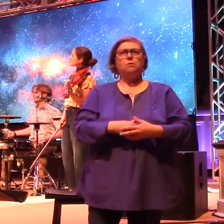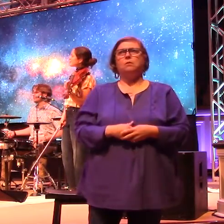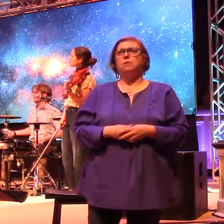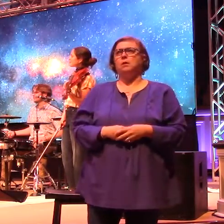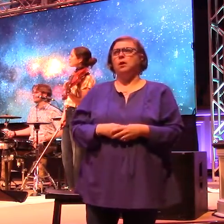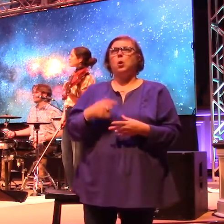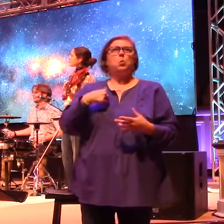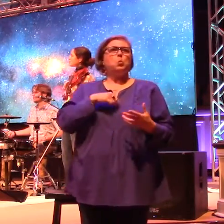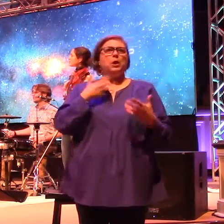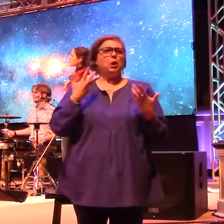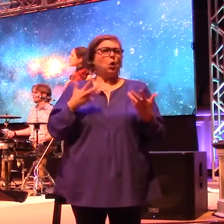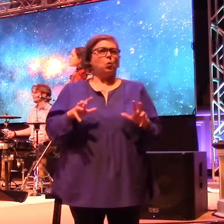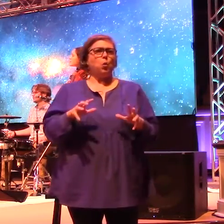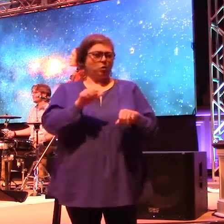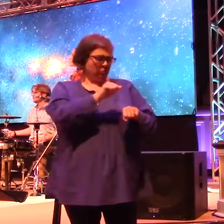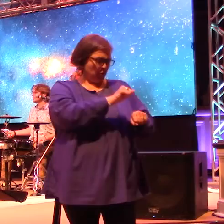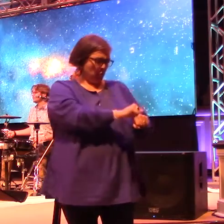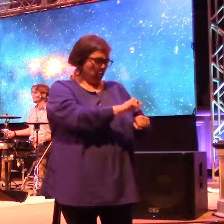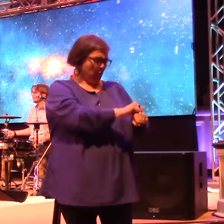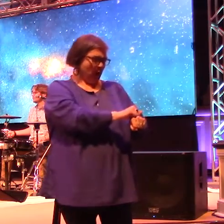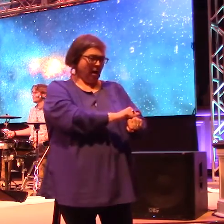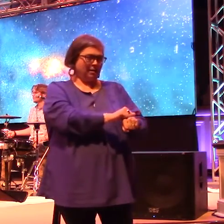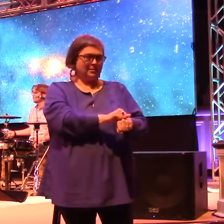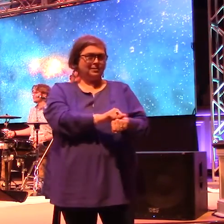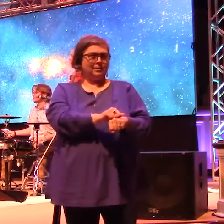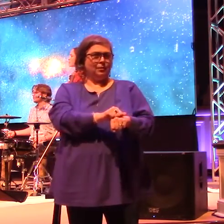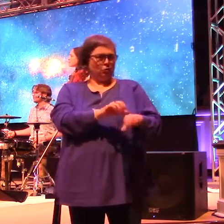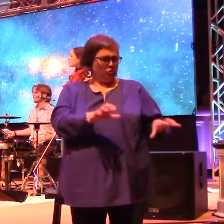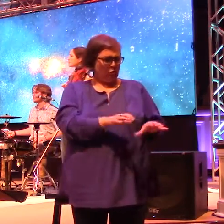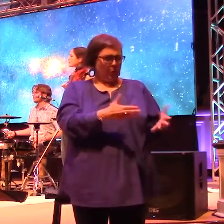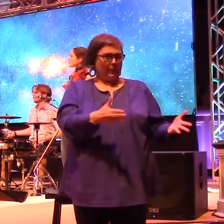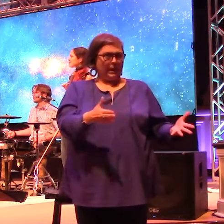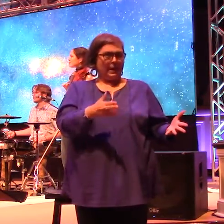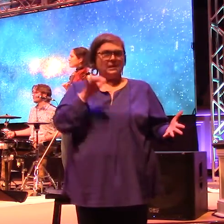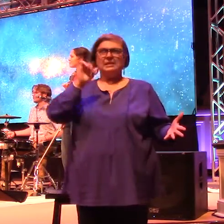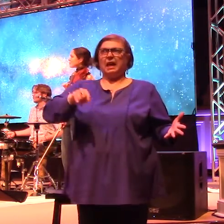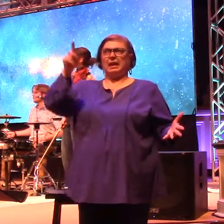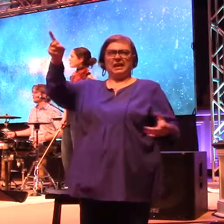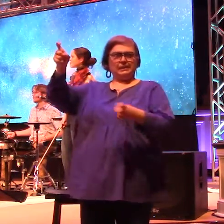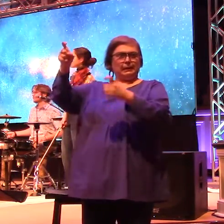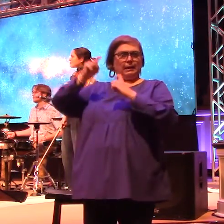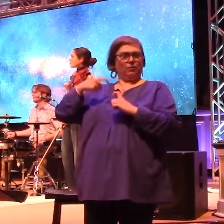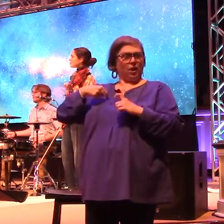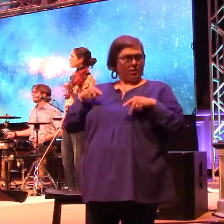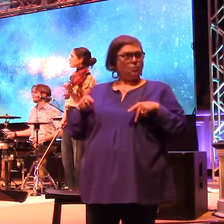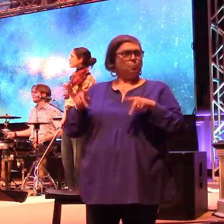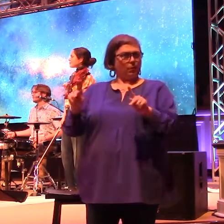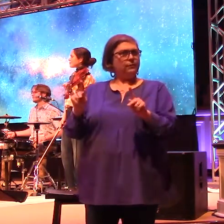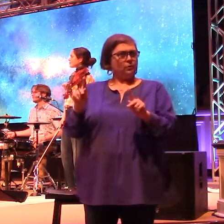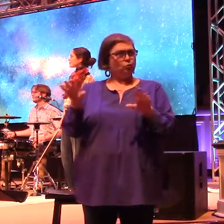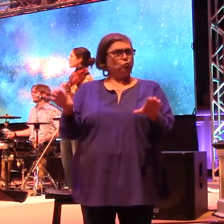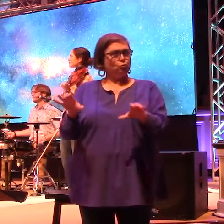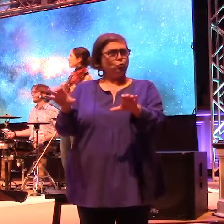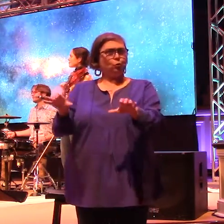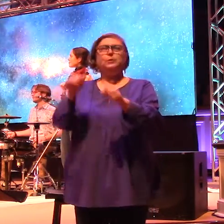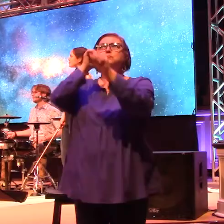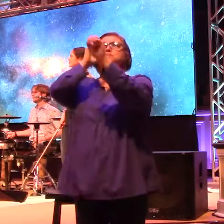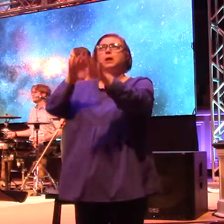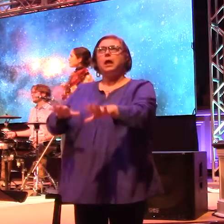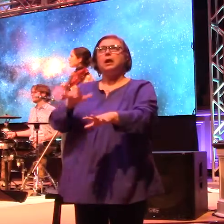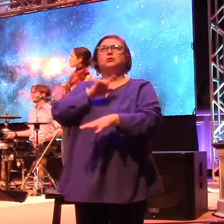And we don't want the rocks to be able to do things that God has given us the privilege to do, to bless the